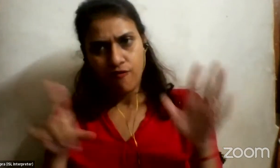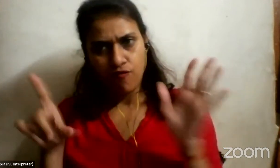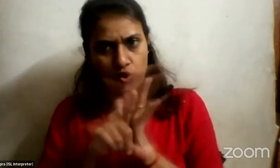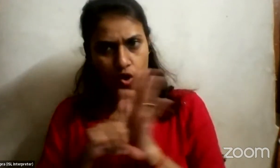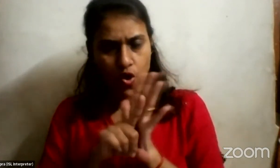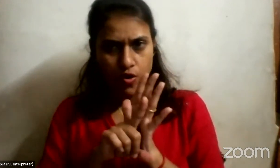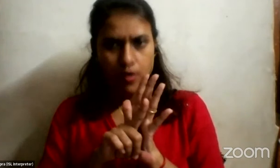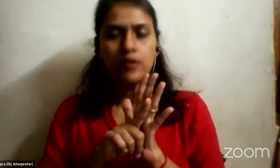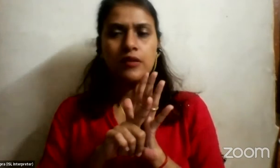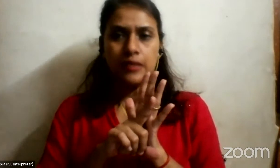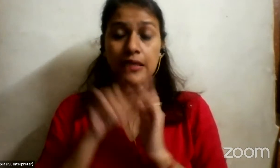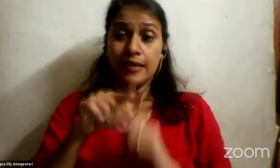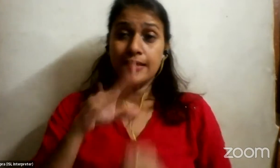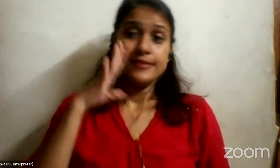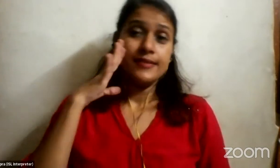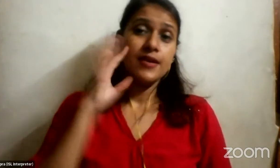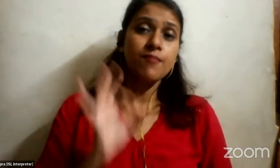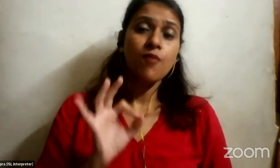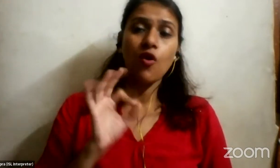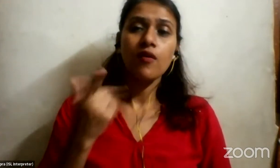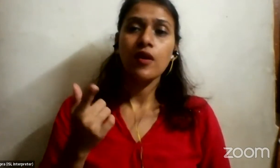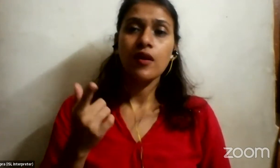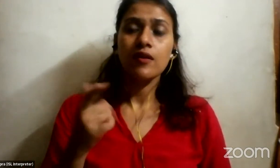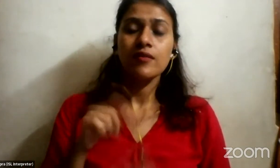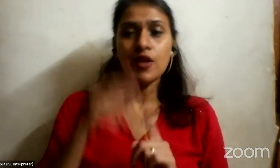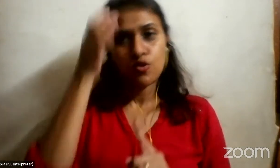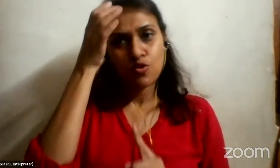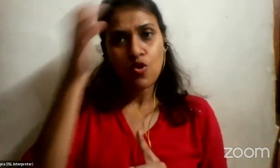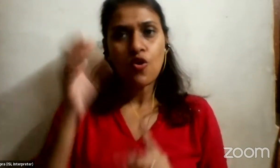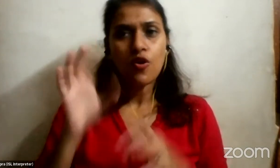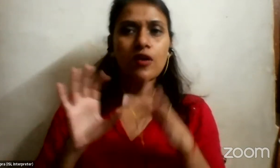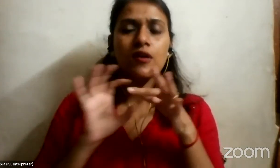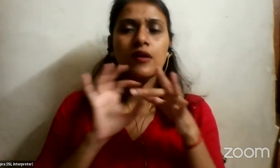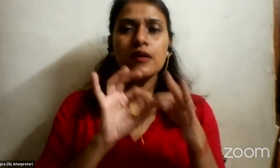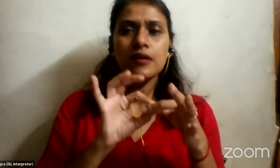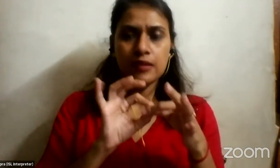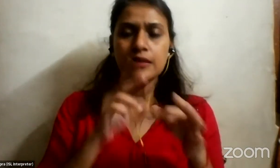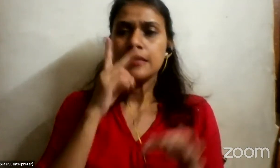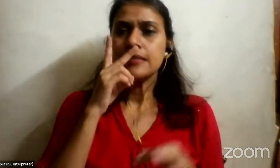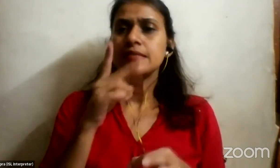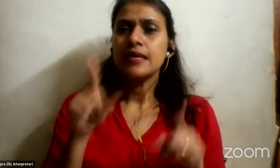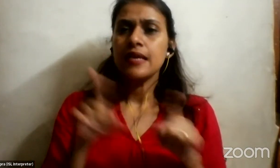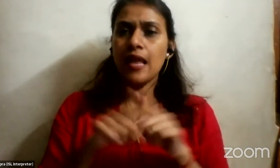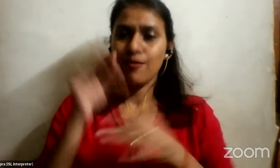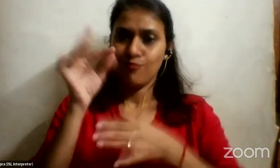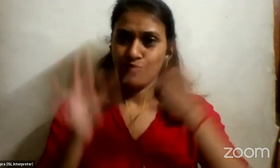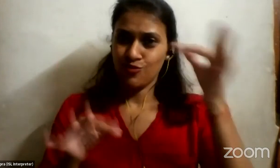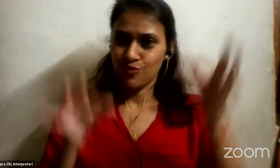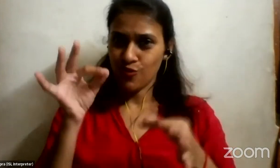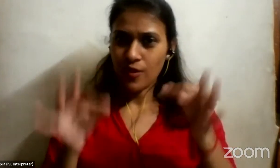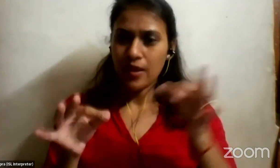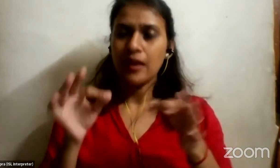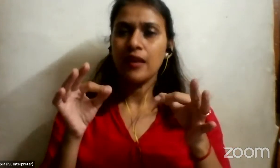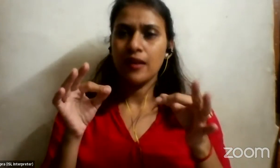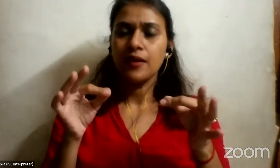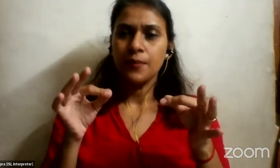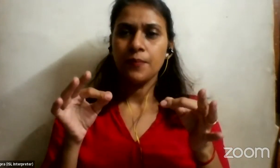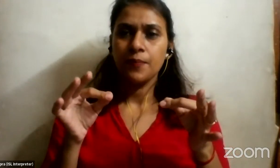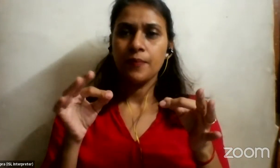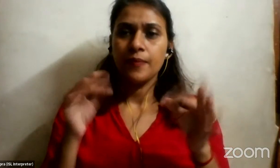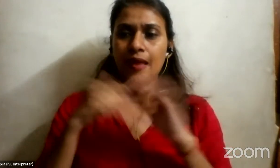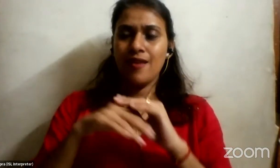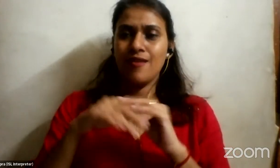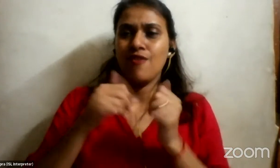of course, very importantly, what contextual considerations, such as the jurisprudence of a particular